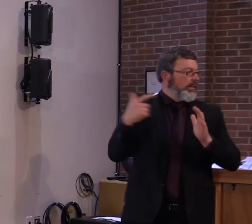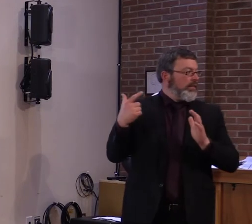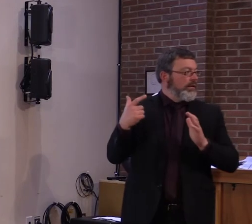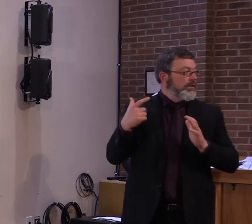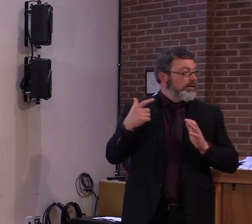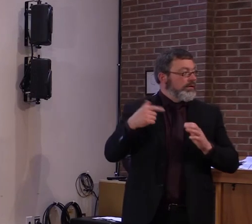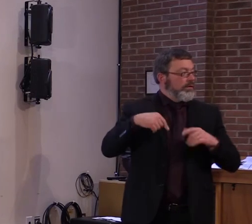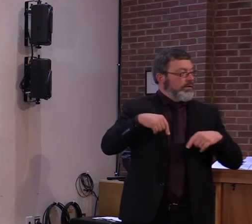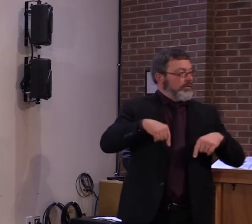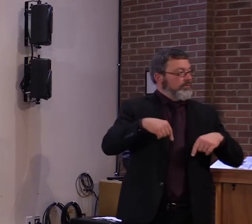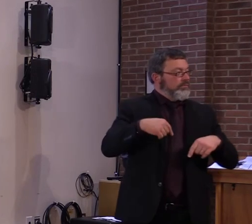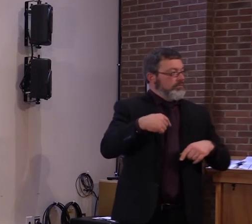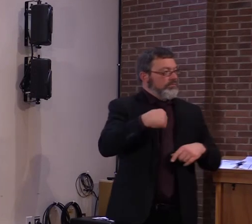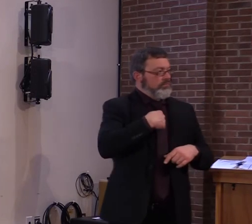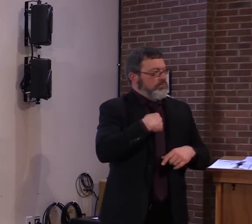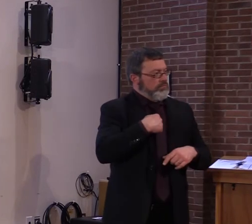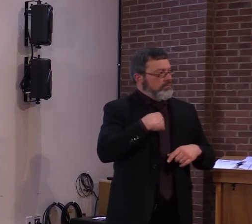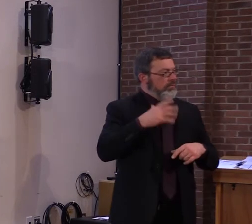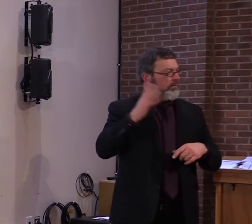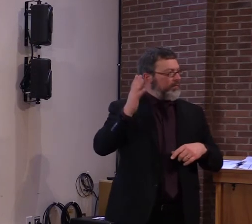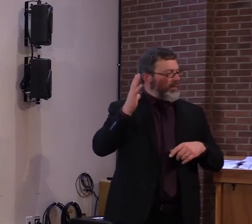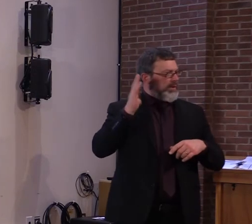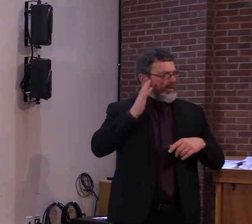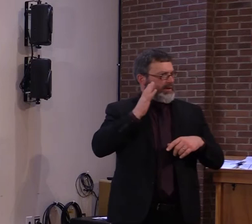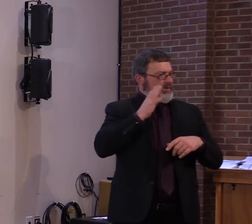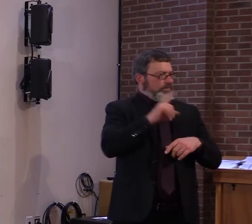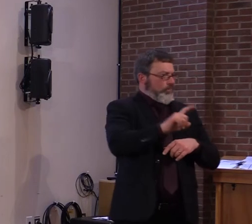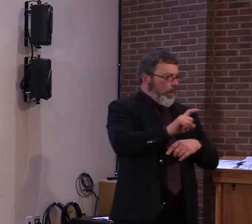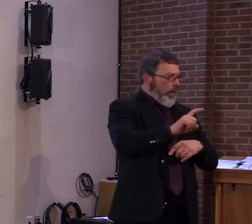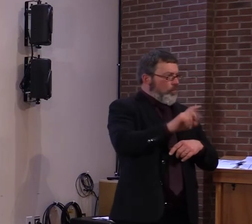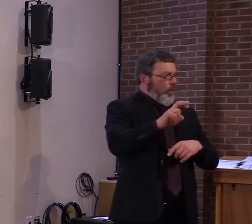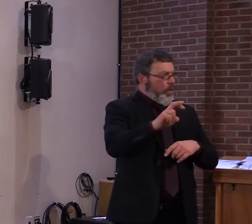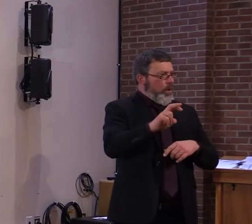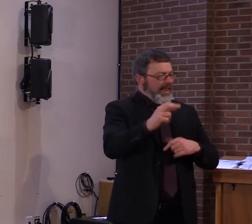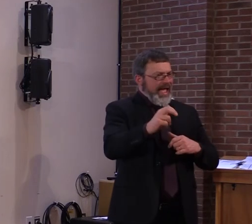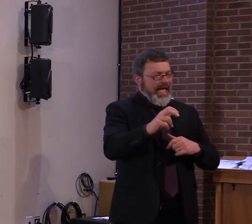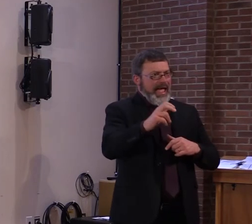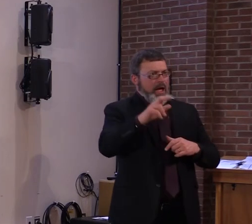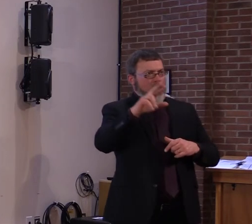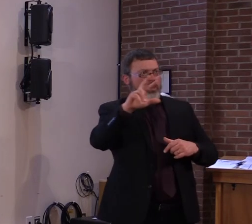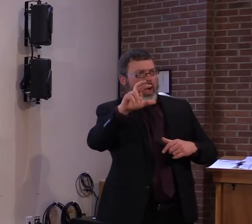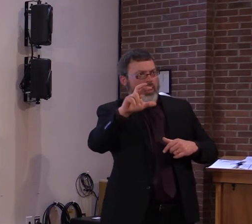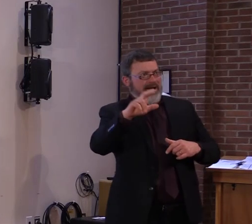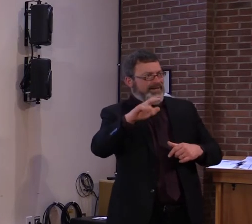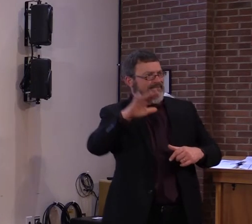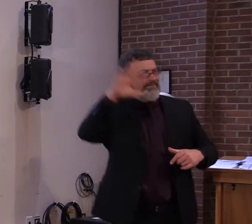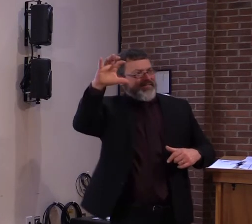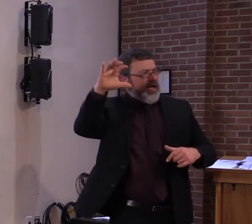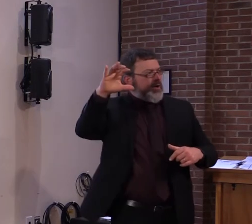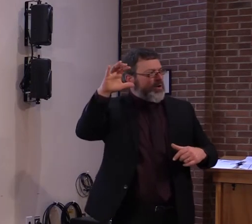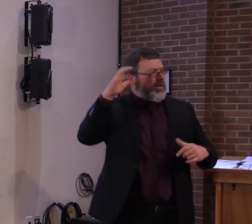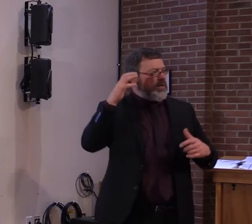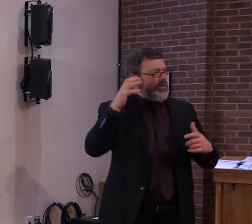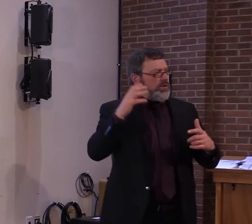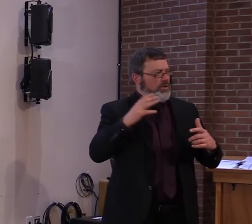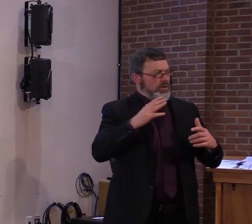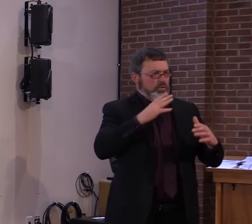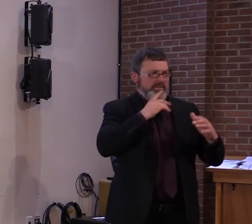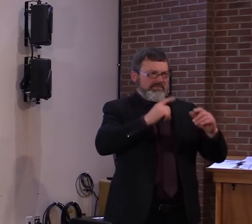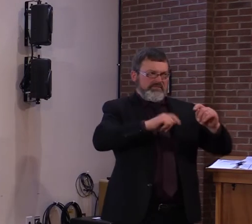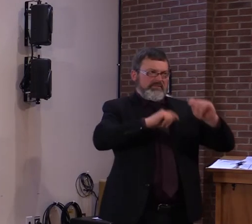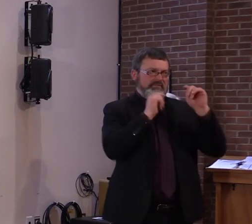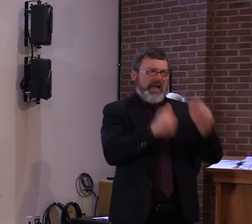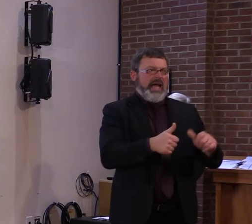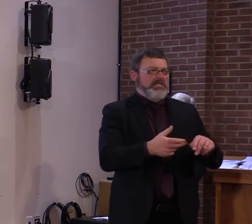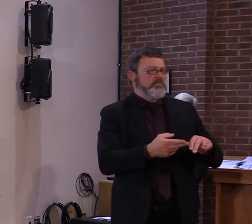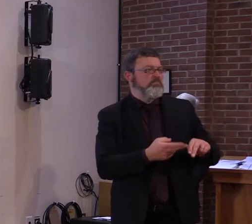200s to the 300s to now the 500s, all in a pretty quick time course. We're not seeing